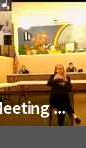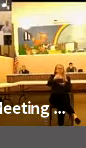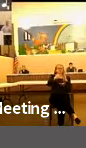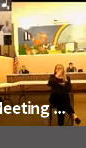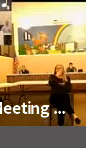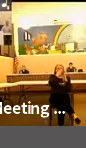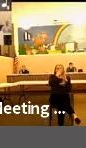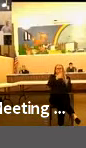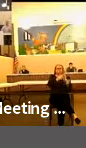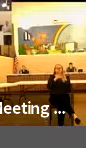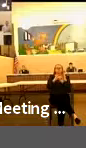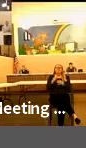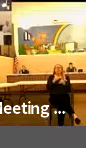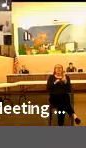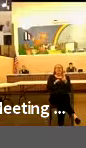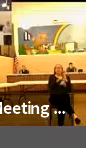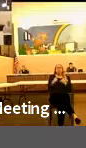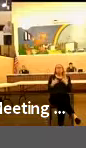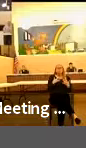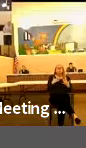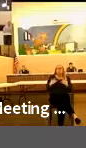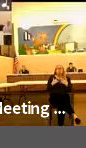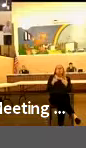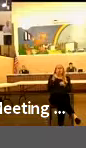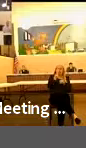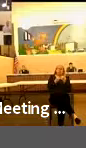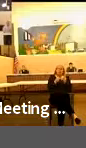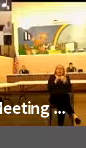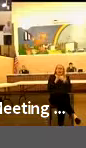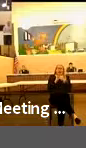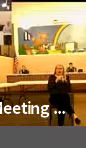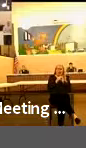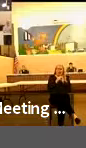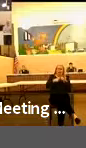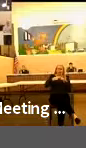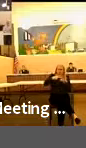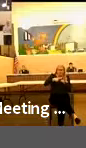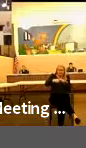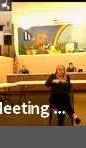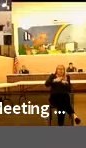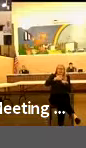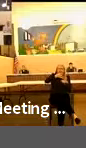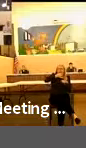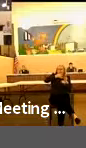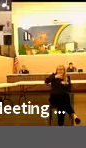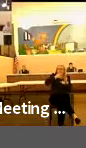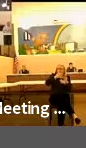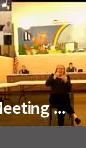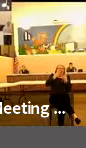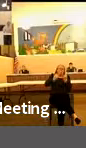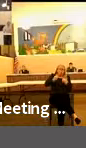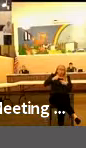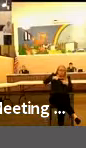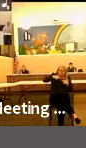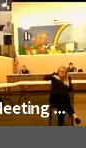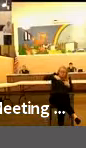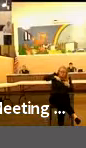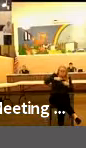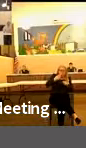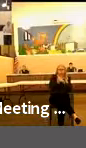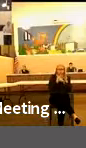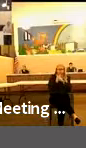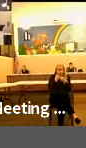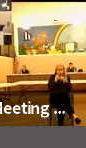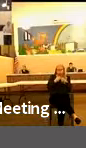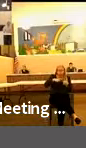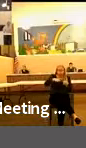traffic, since our last public hearing, we completed a detailed traffic study. That traffic study, in